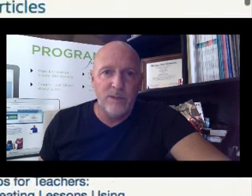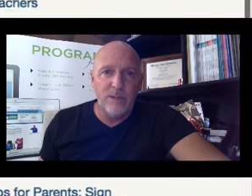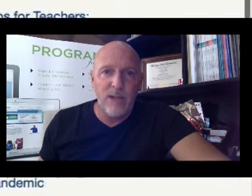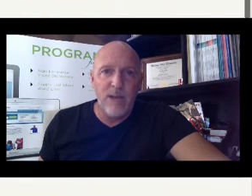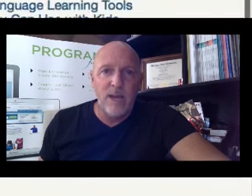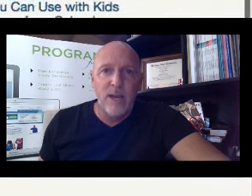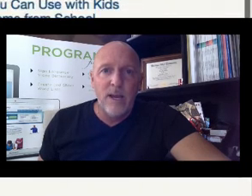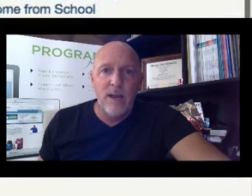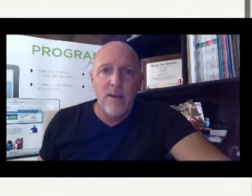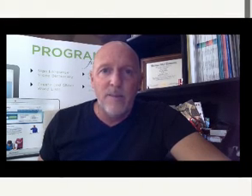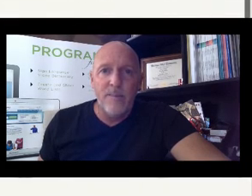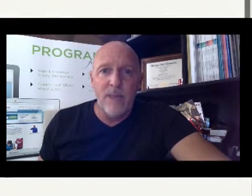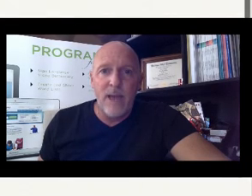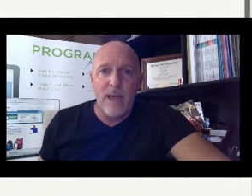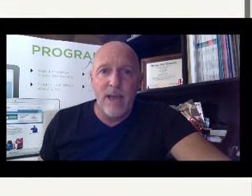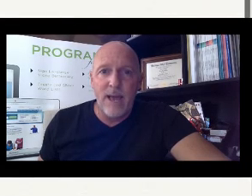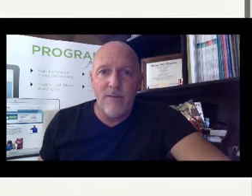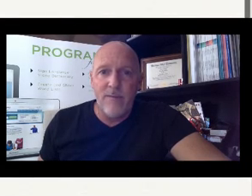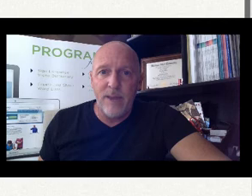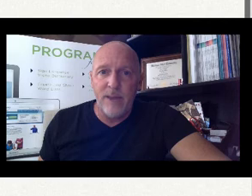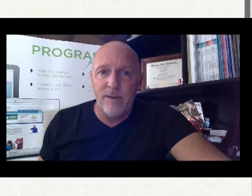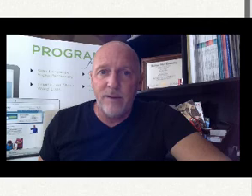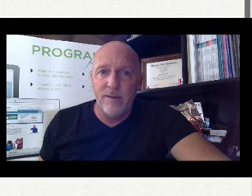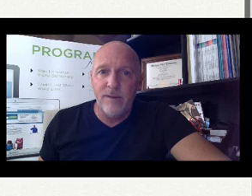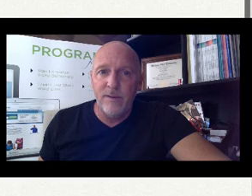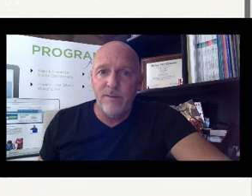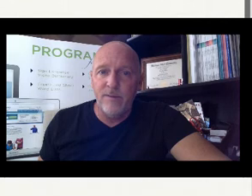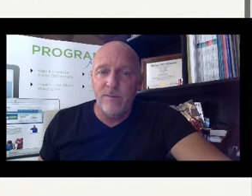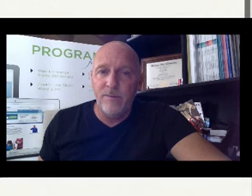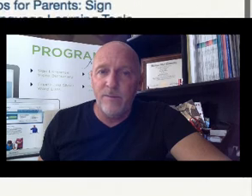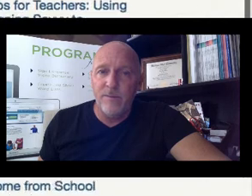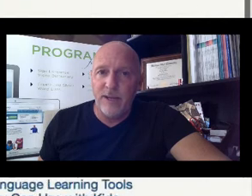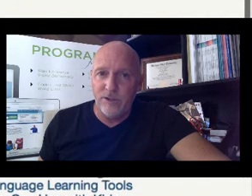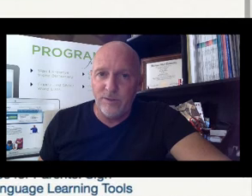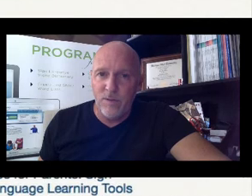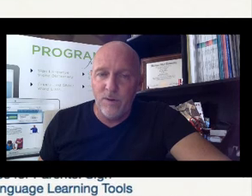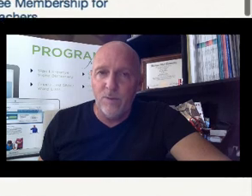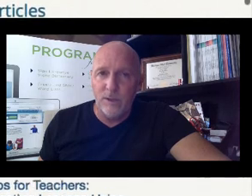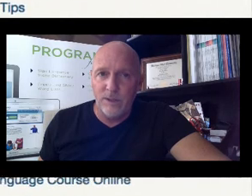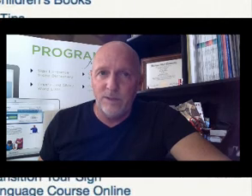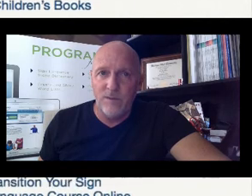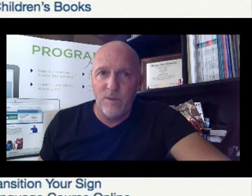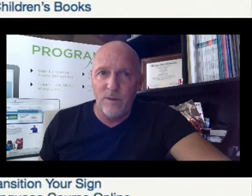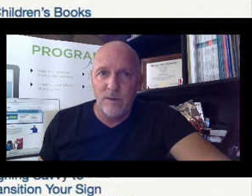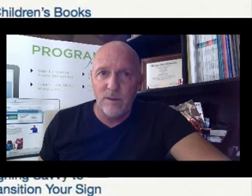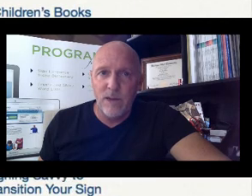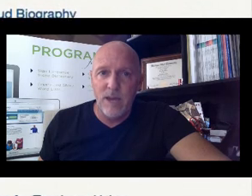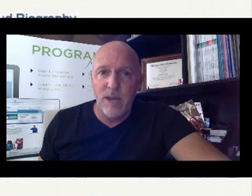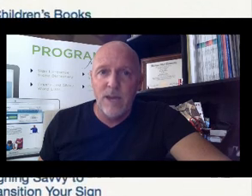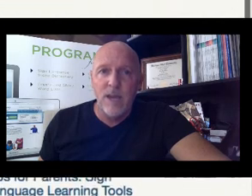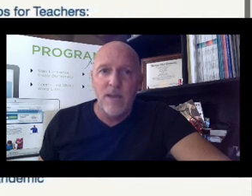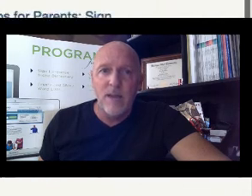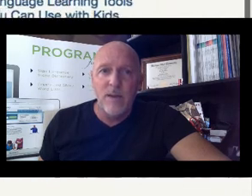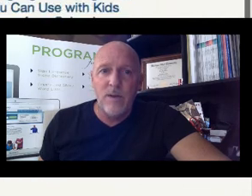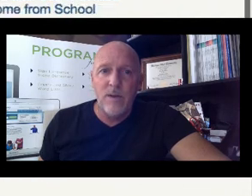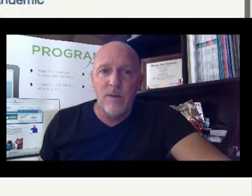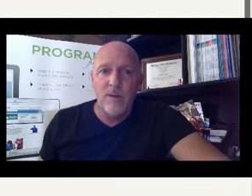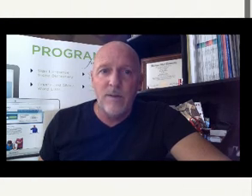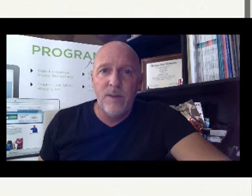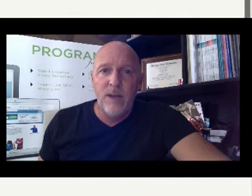that I have made pages for, word lists for, okay, that go along with them,